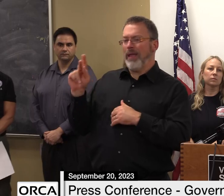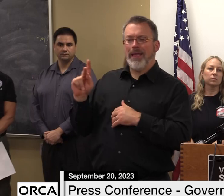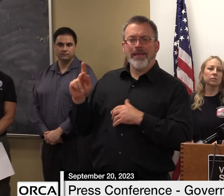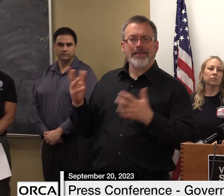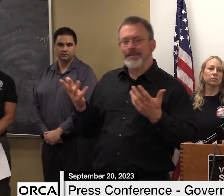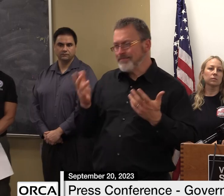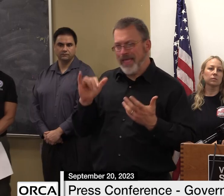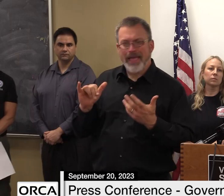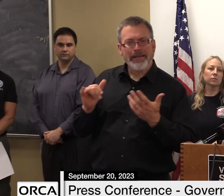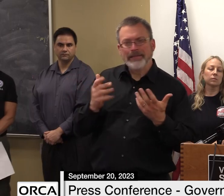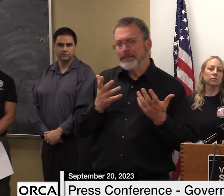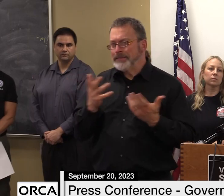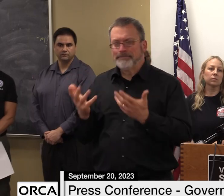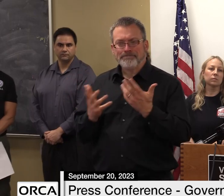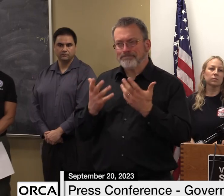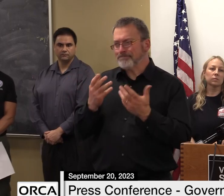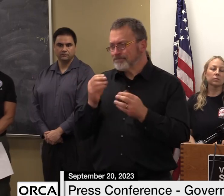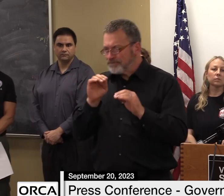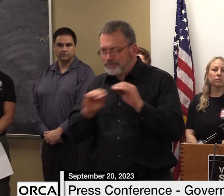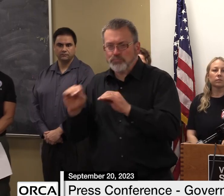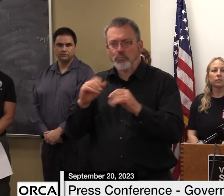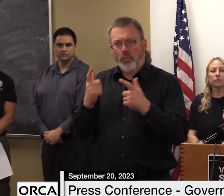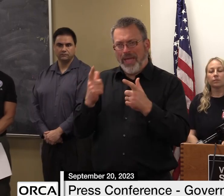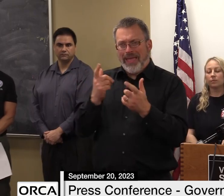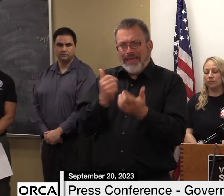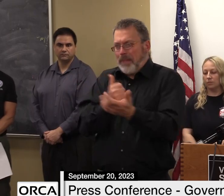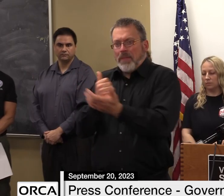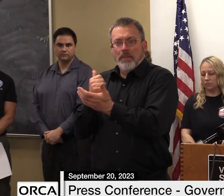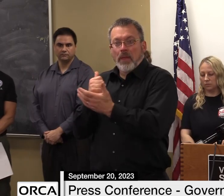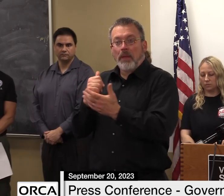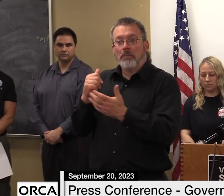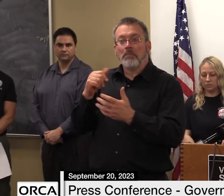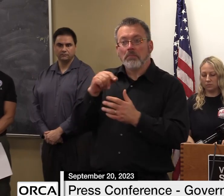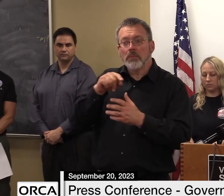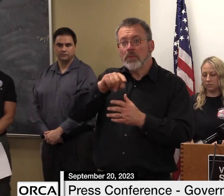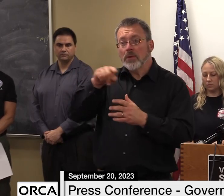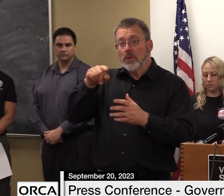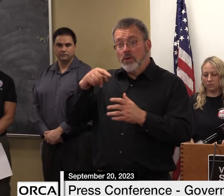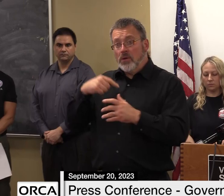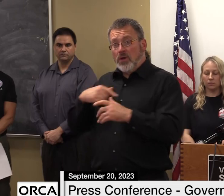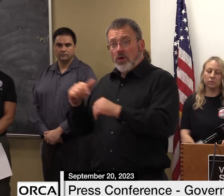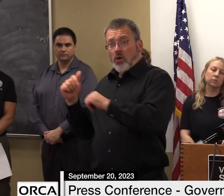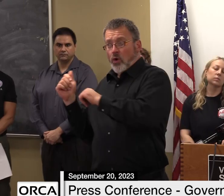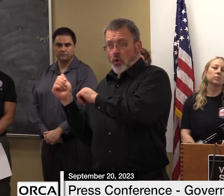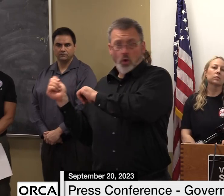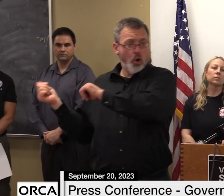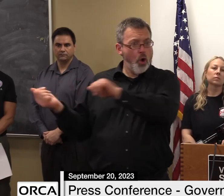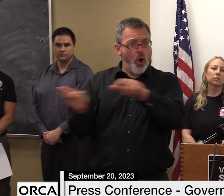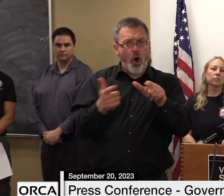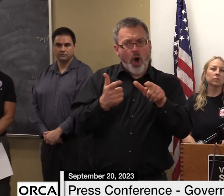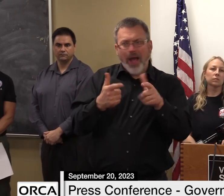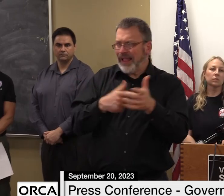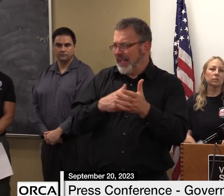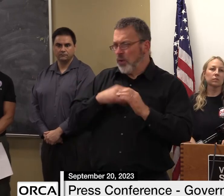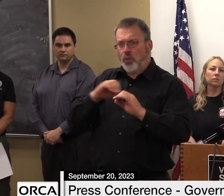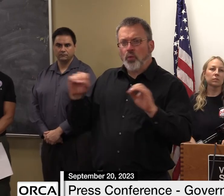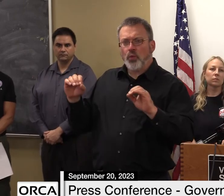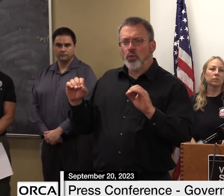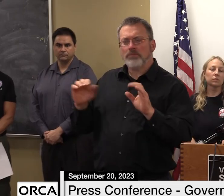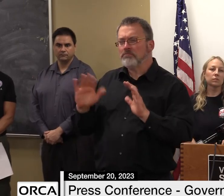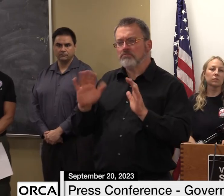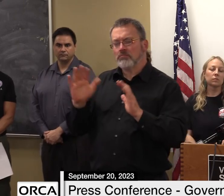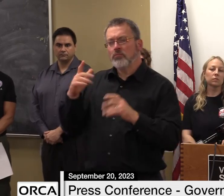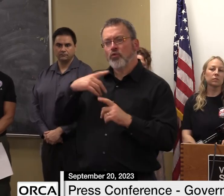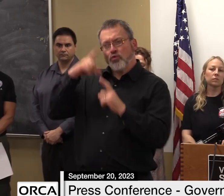know the extent of the unmet need. And so we put the cap in intentionally so that we could get through the first